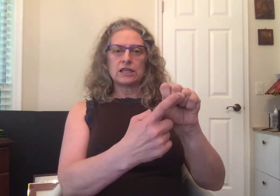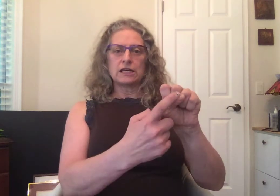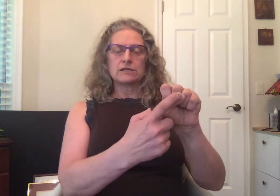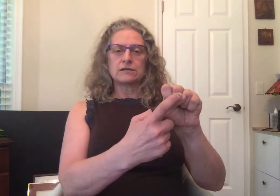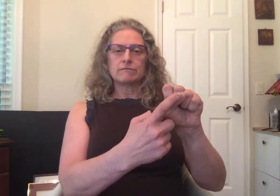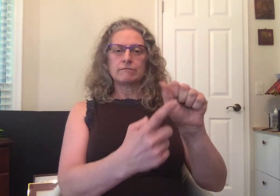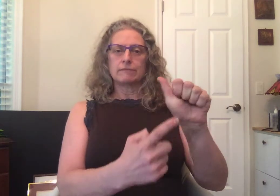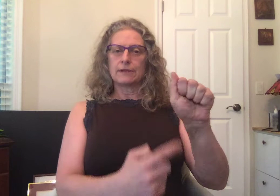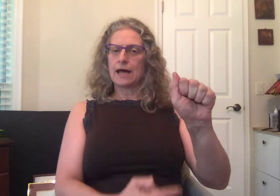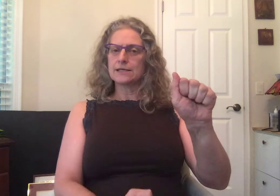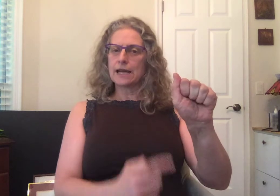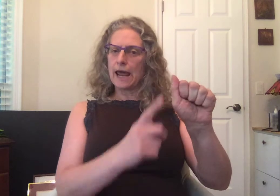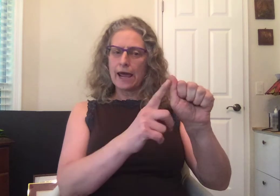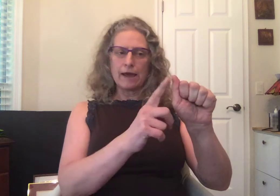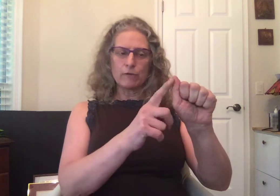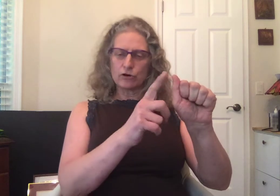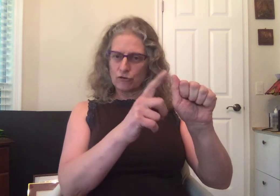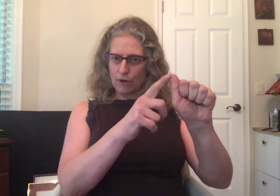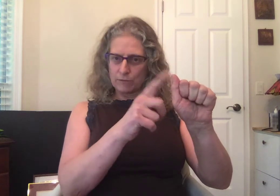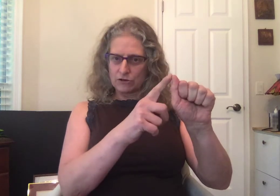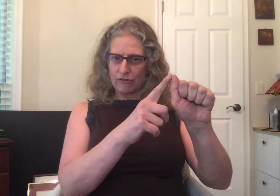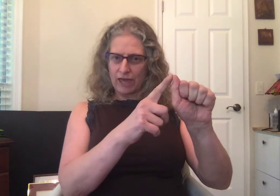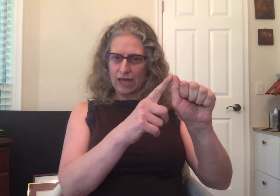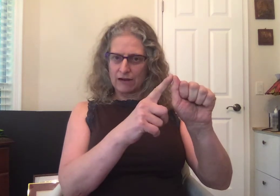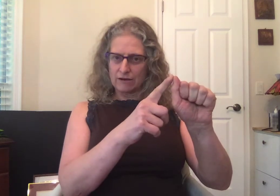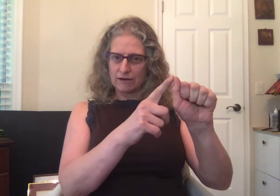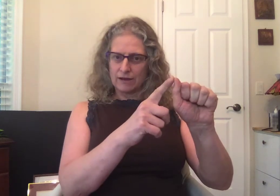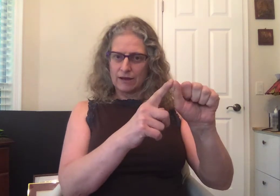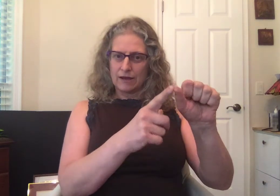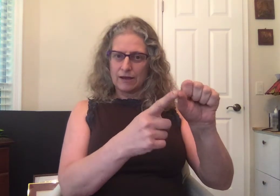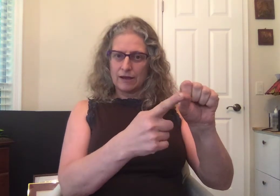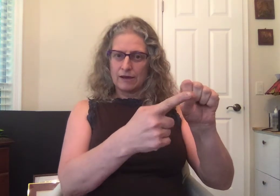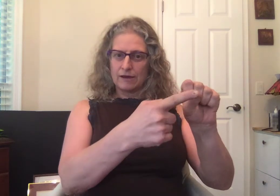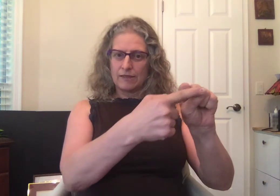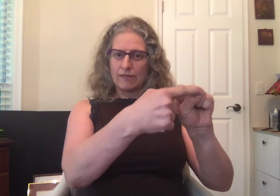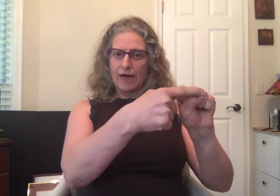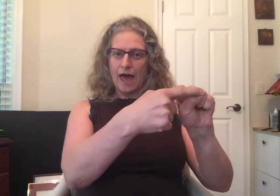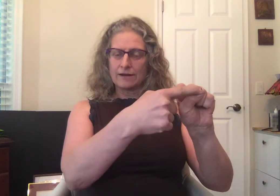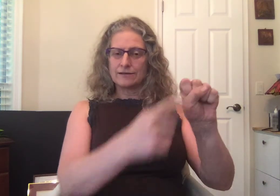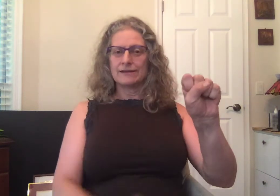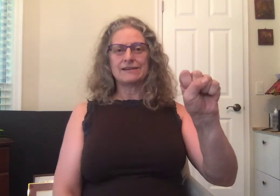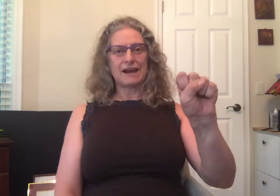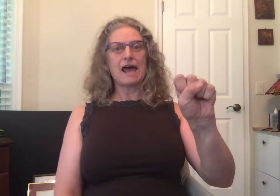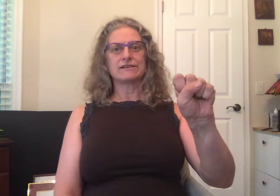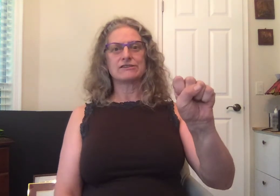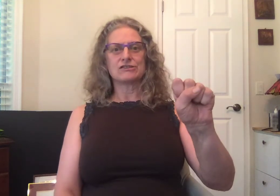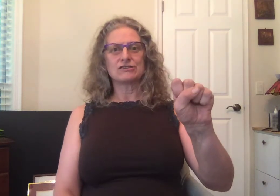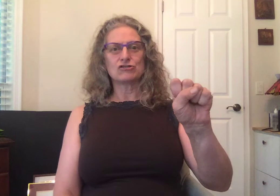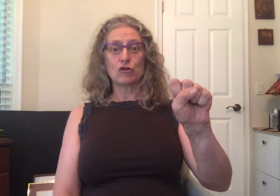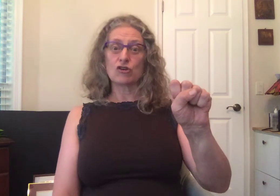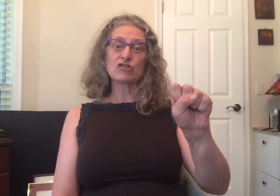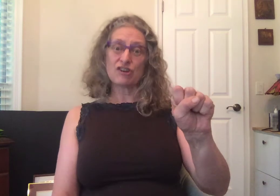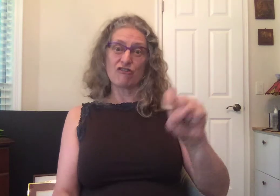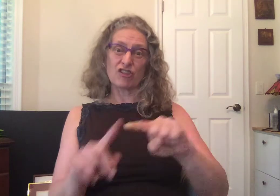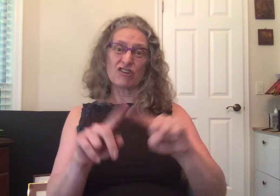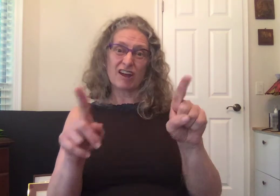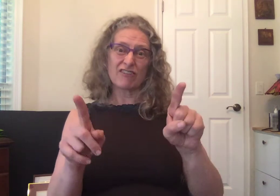this. That's an A when your thumb is on the end. That is an S. So they're different. They're definitely